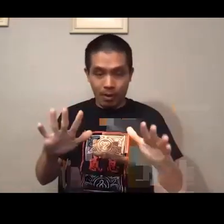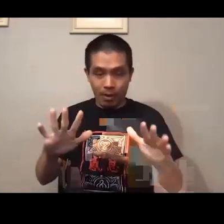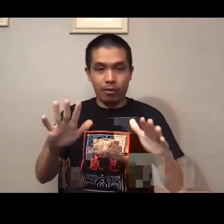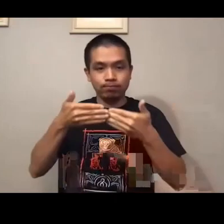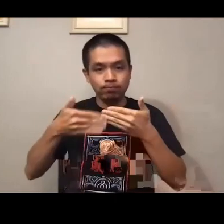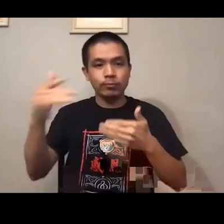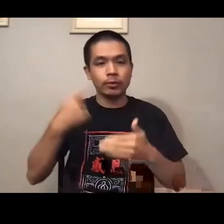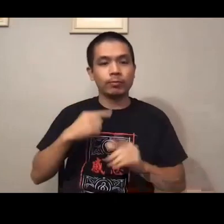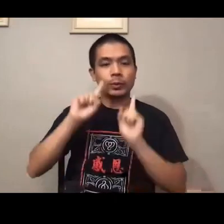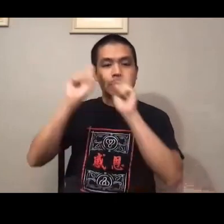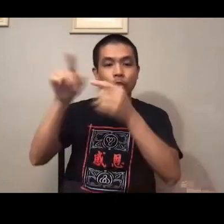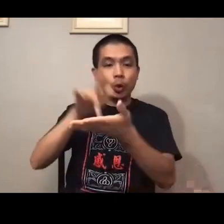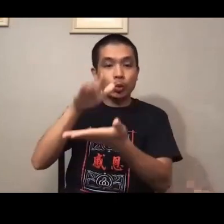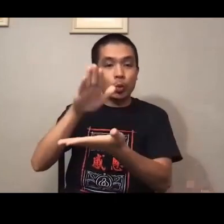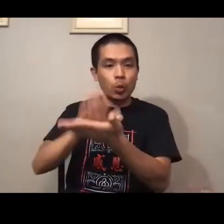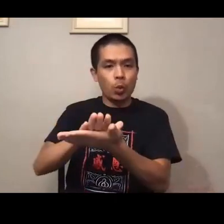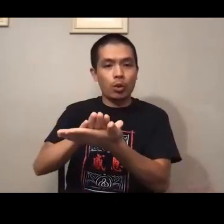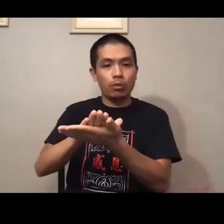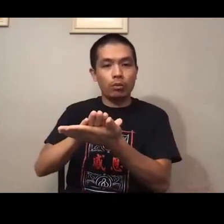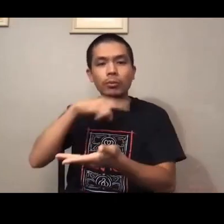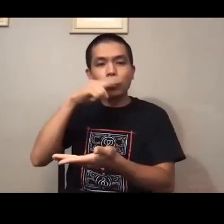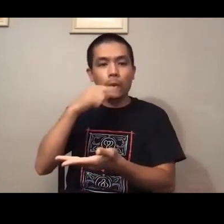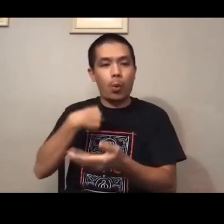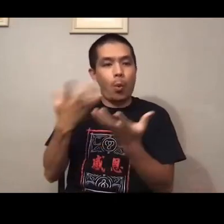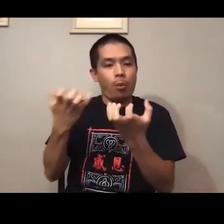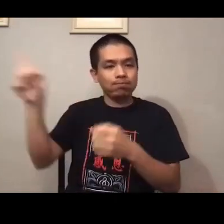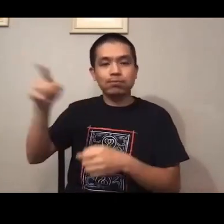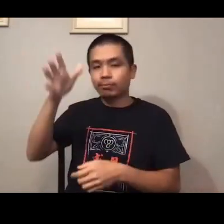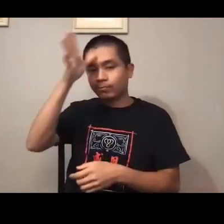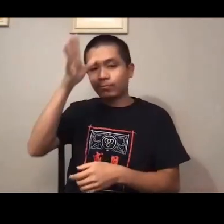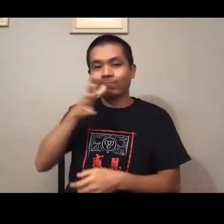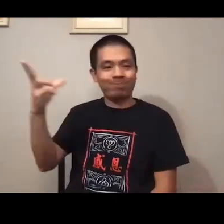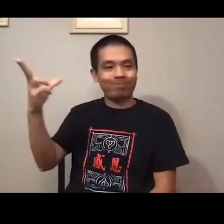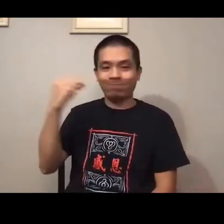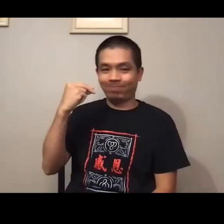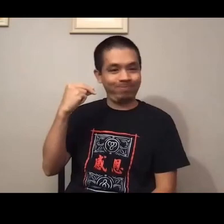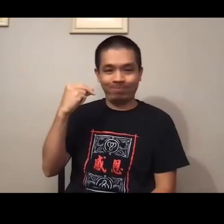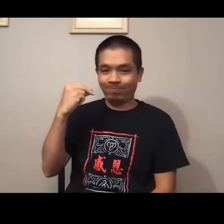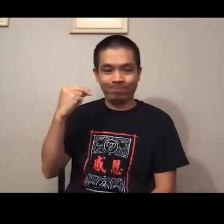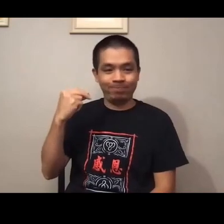So I studied at that school for 6 years, and then went to middle school.